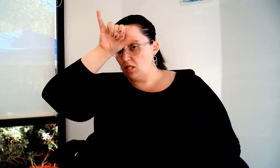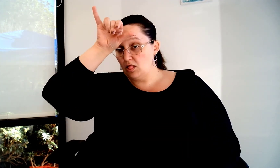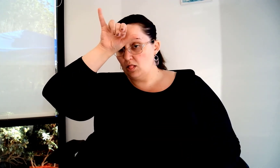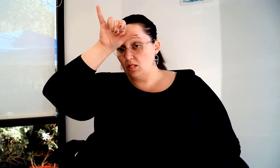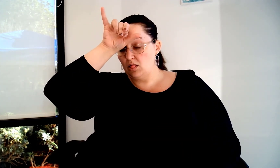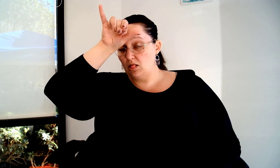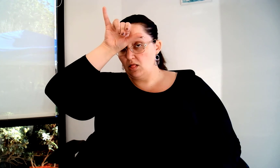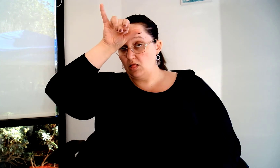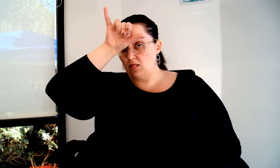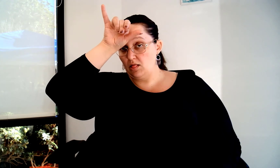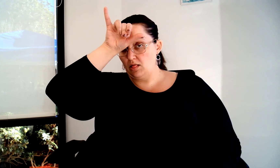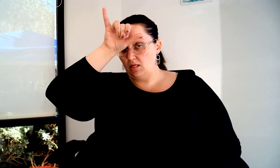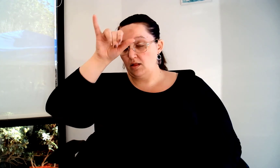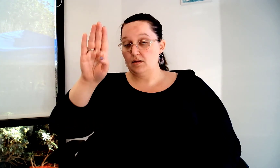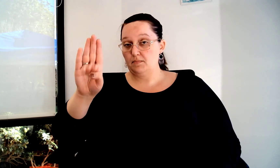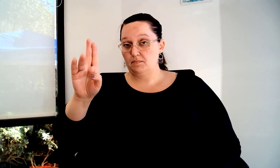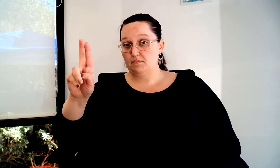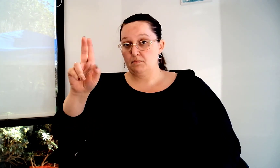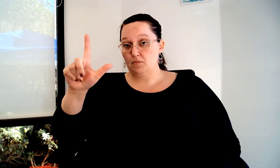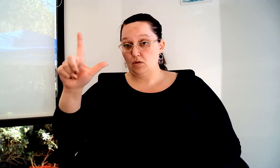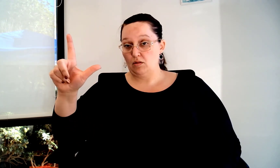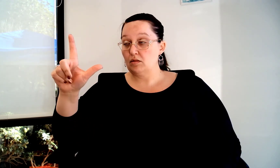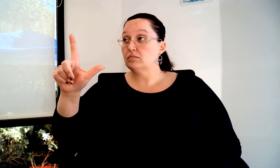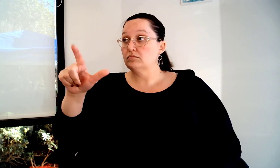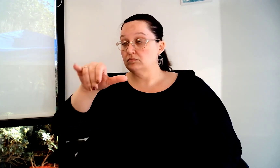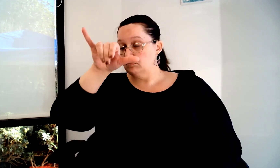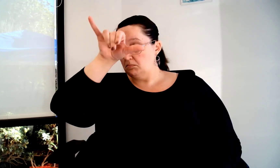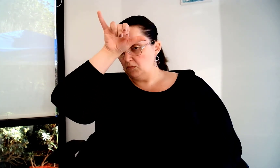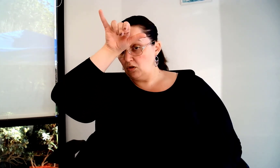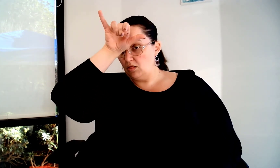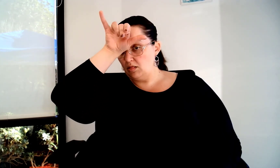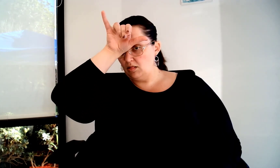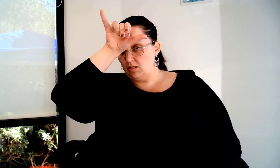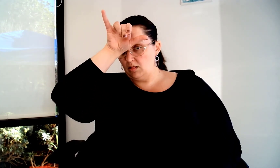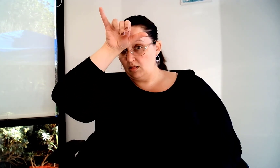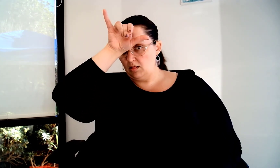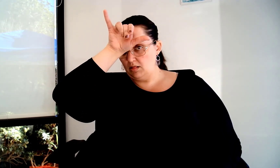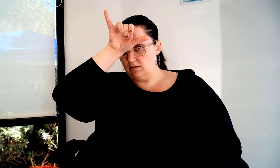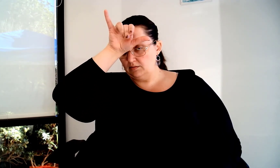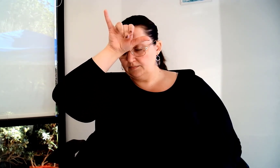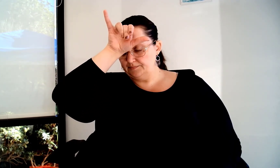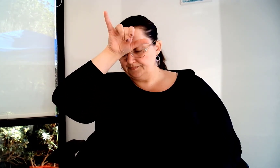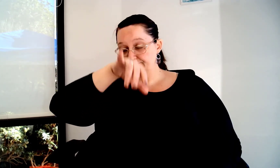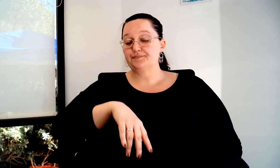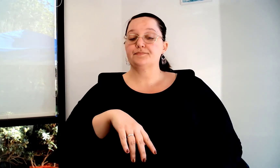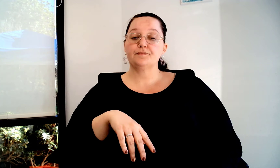is your dominant Y tapping back of hand on forehead. Bull.